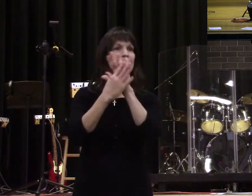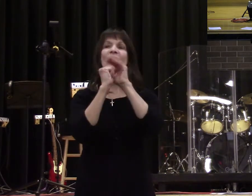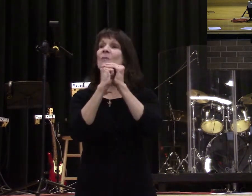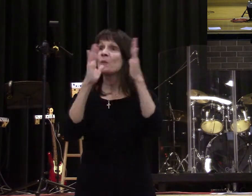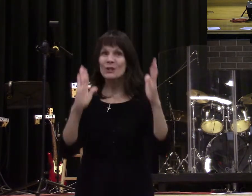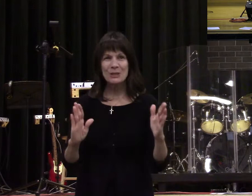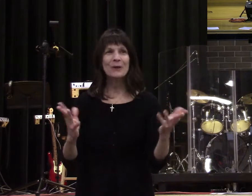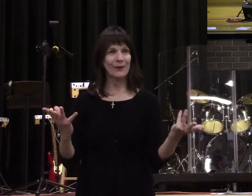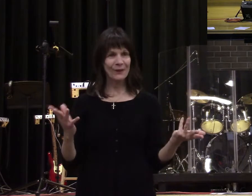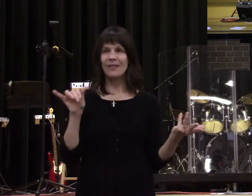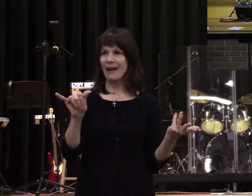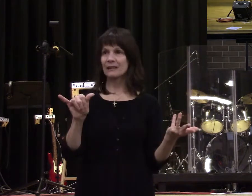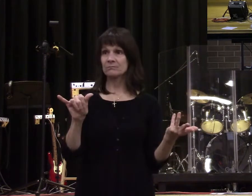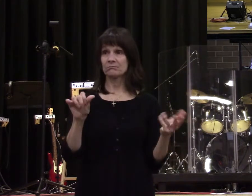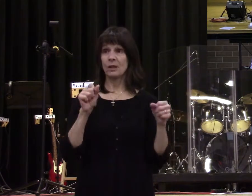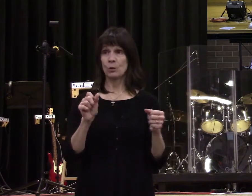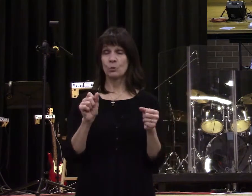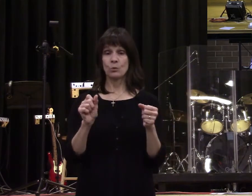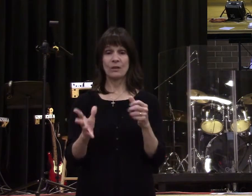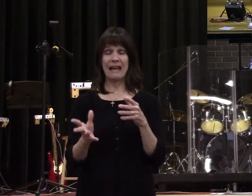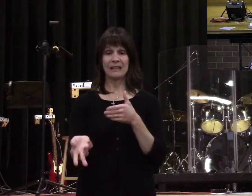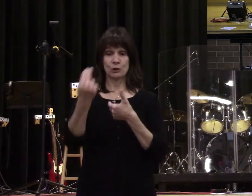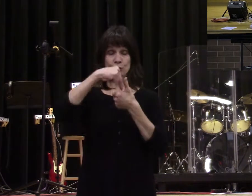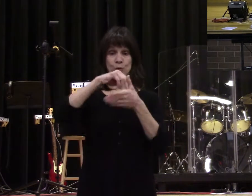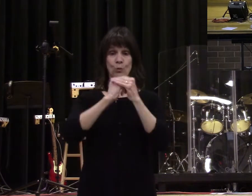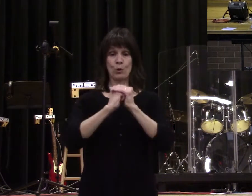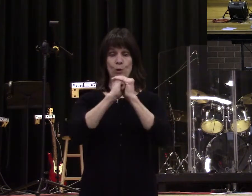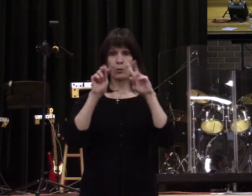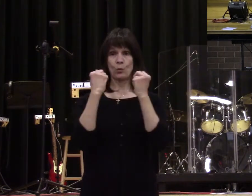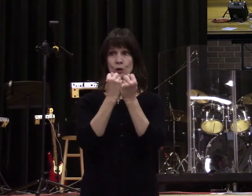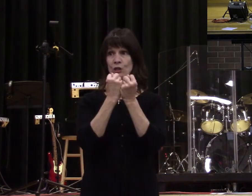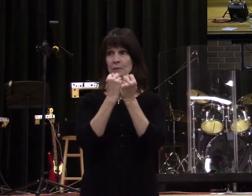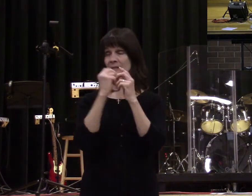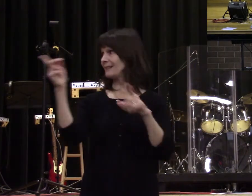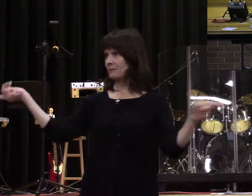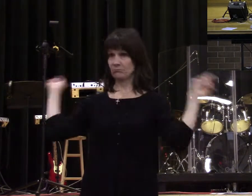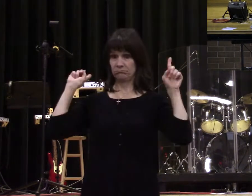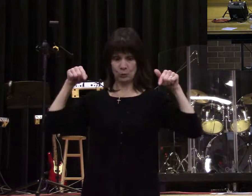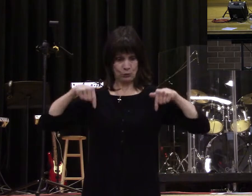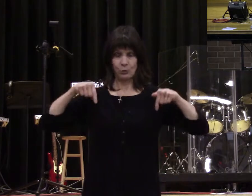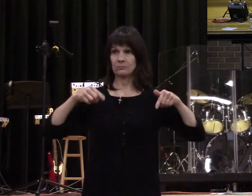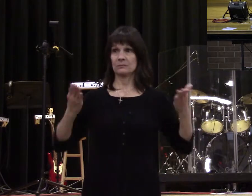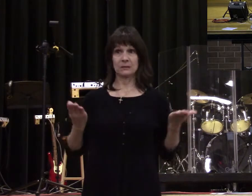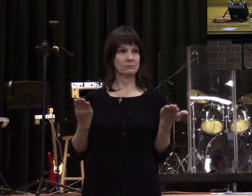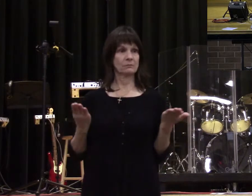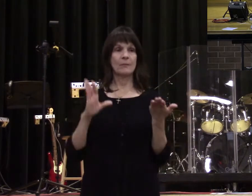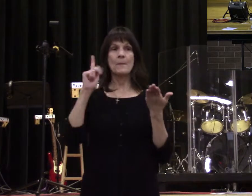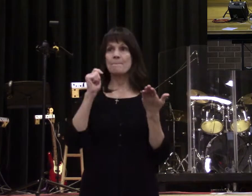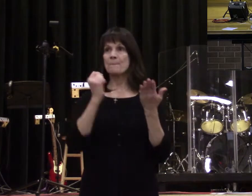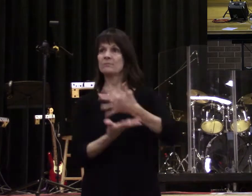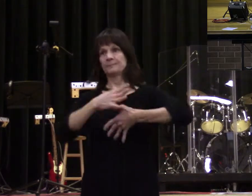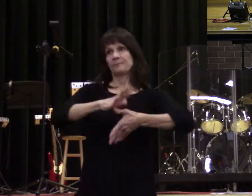You might be on the singing on the worship team, but your singing is not the most important thing publicly. What's most important is that you